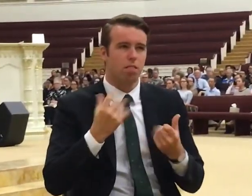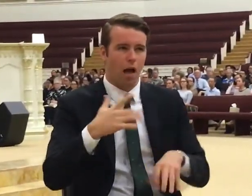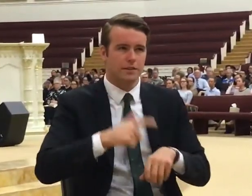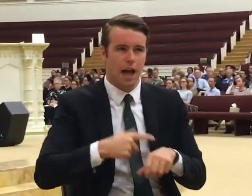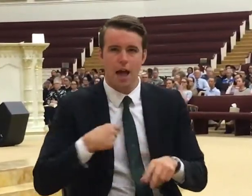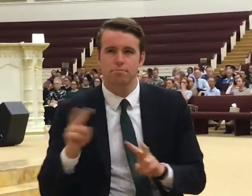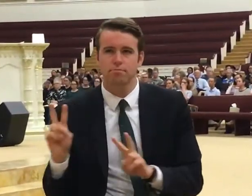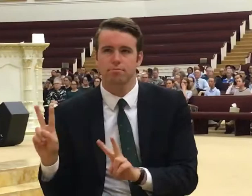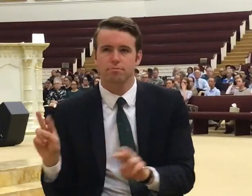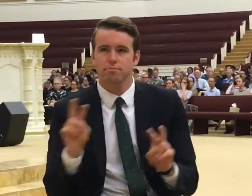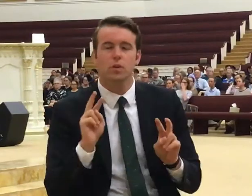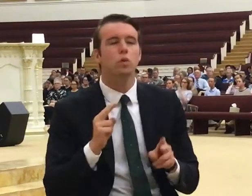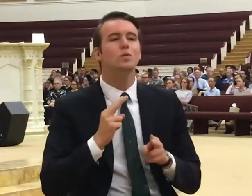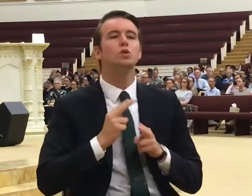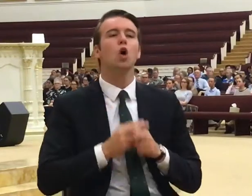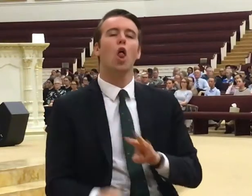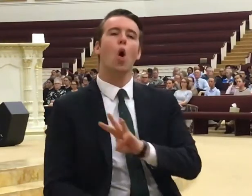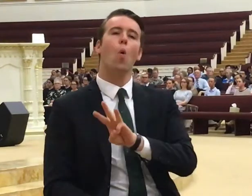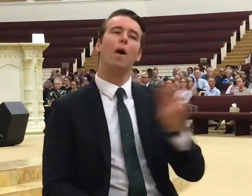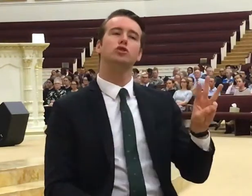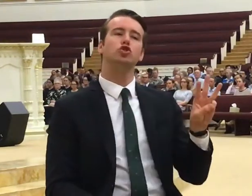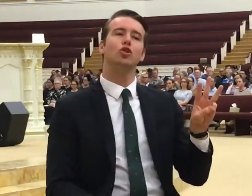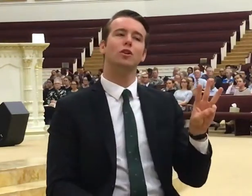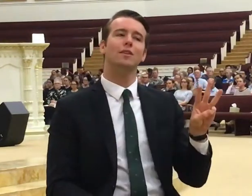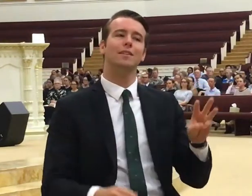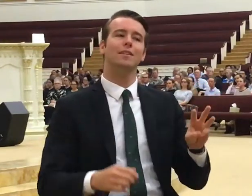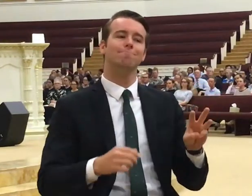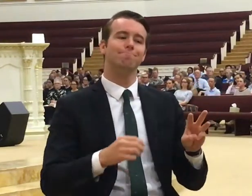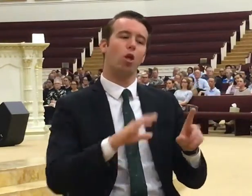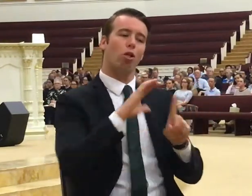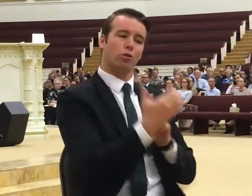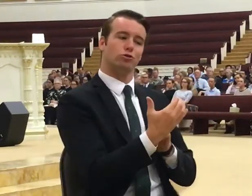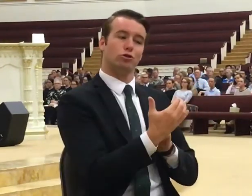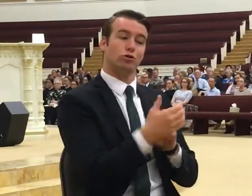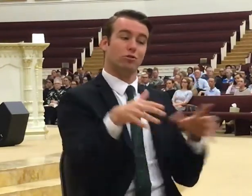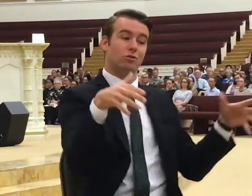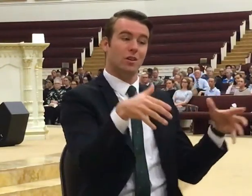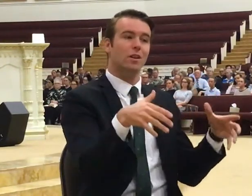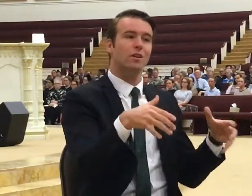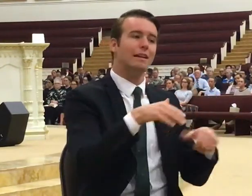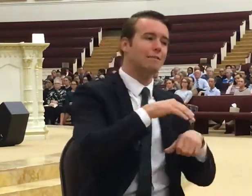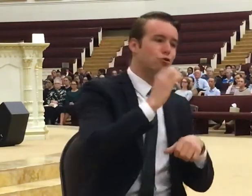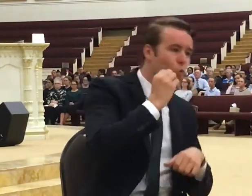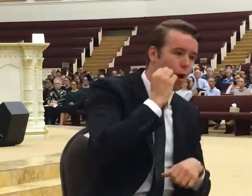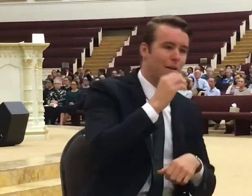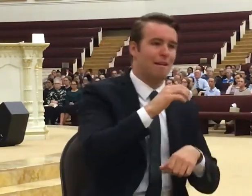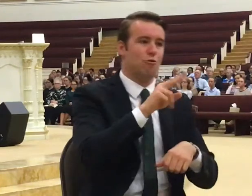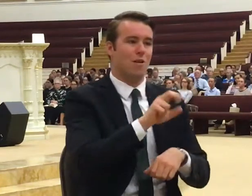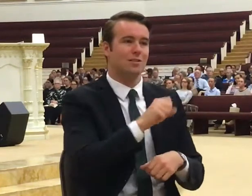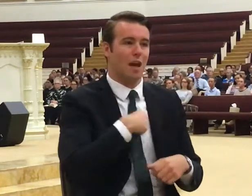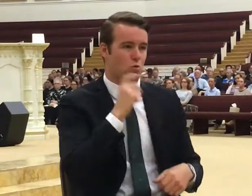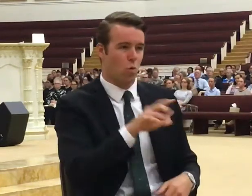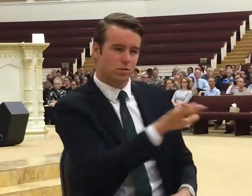Western civilization is turning its back on faith in